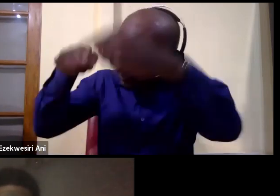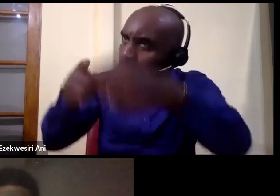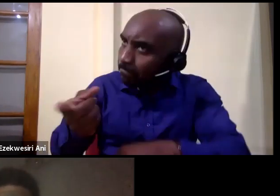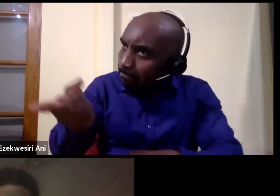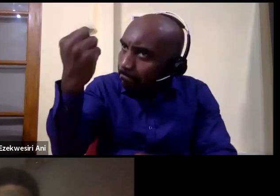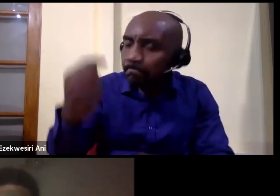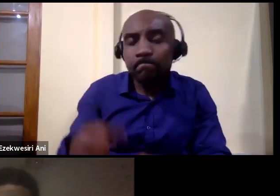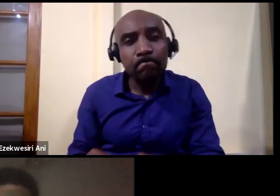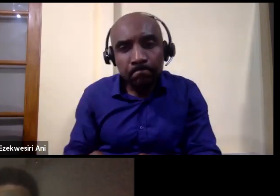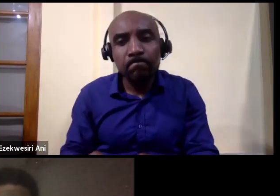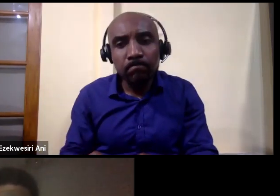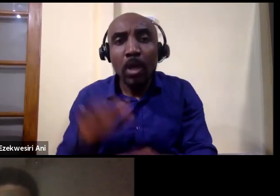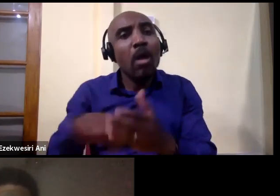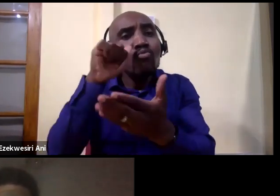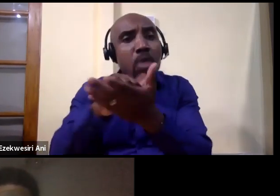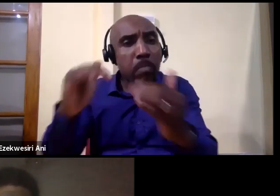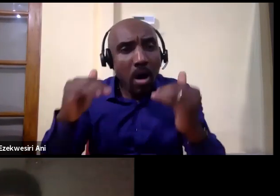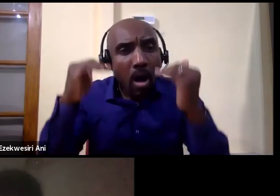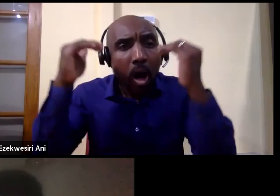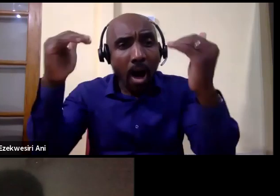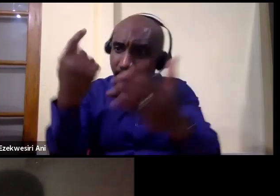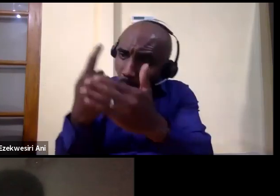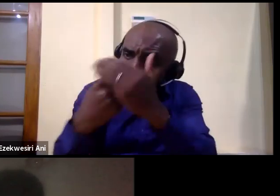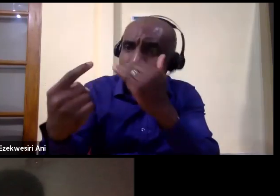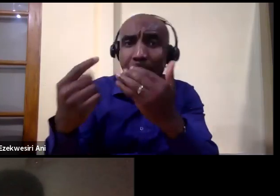public inquiry that is